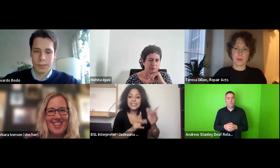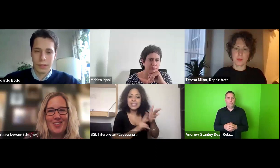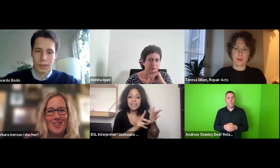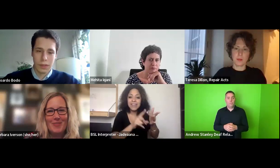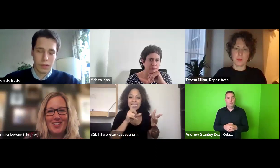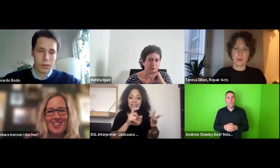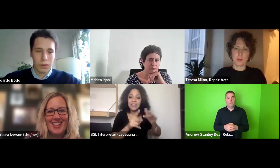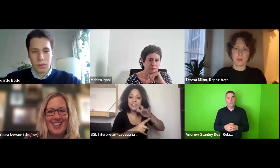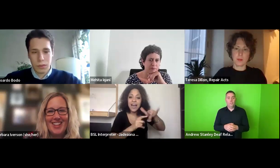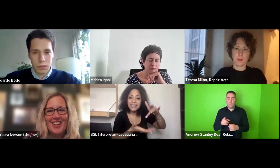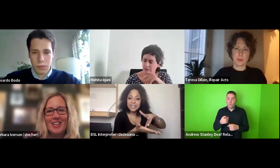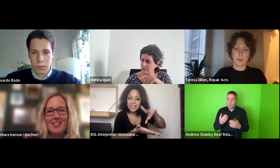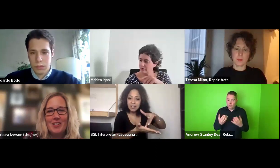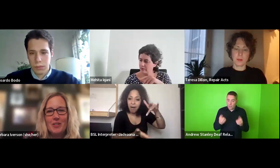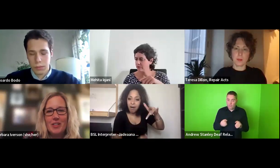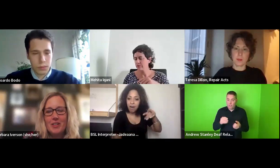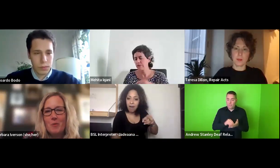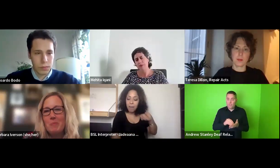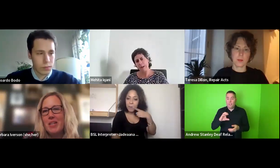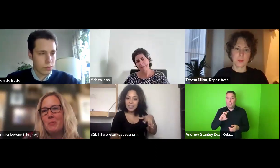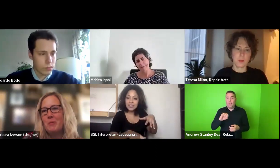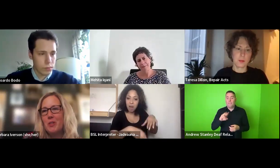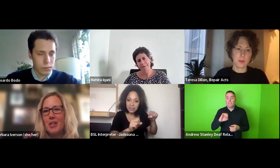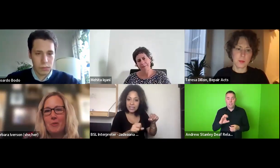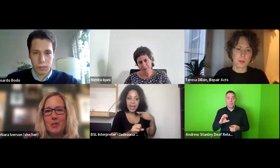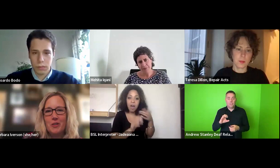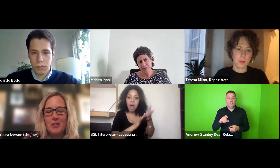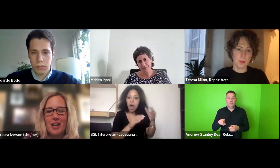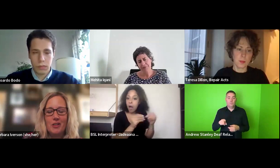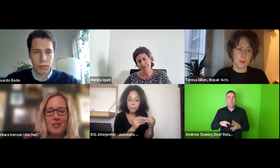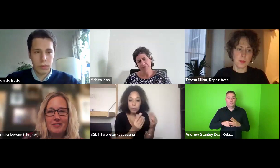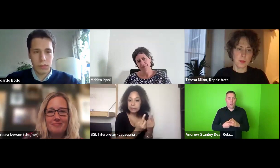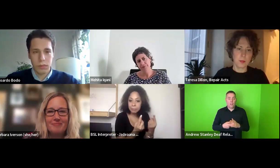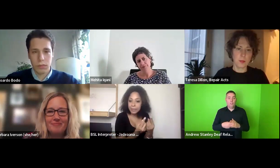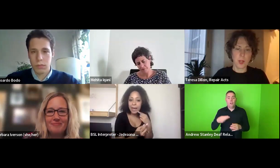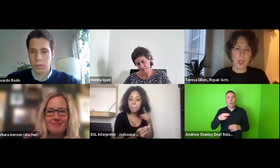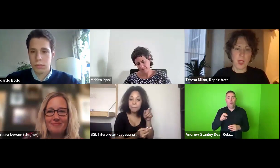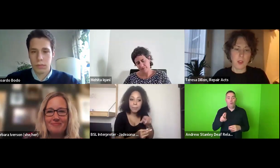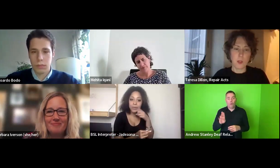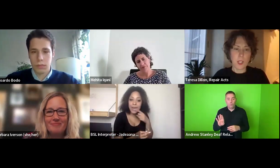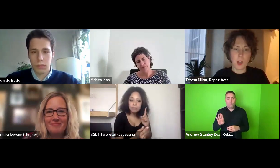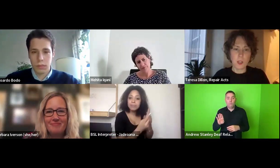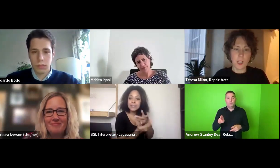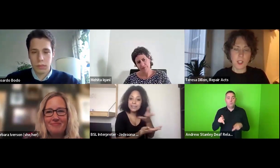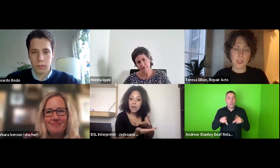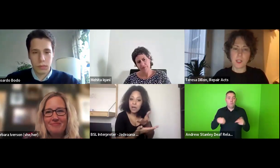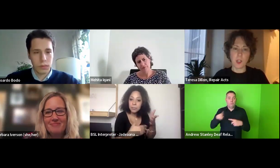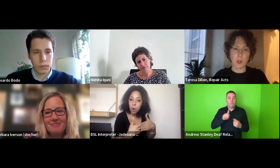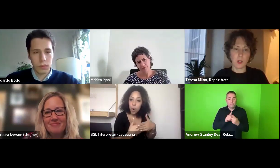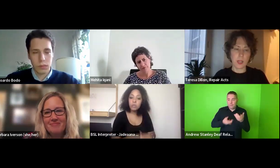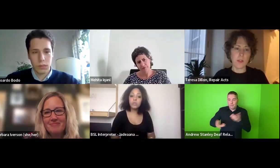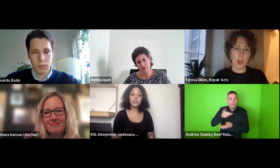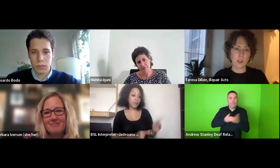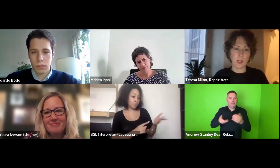Good. Thank you very much. All right, Teresa, 1 minute. What would you say? What's the call to action? For me, the call to action